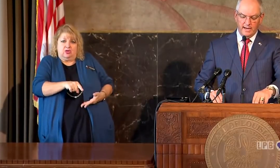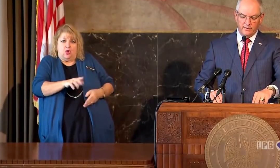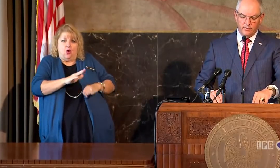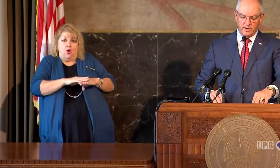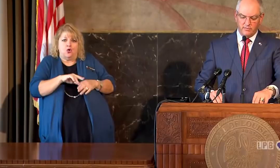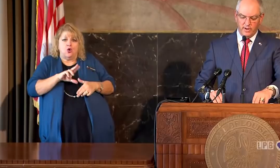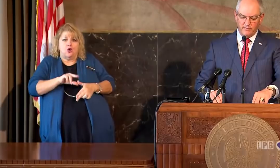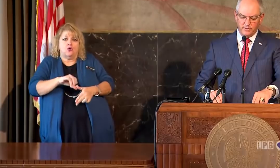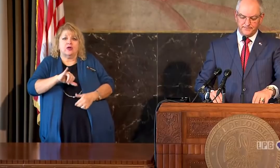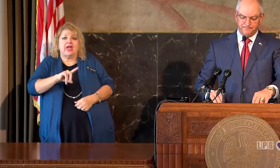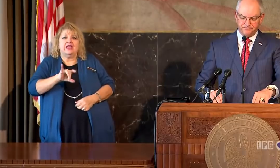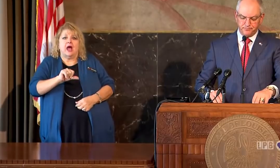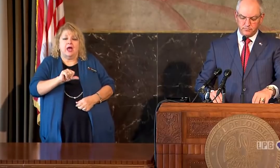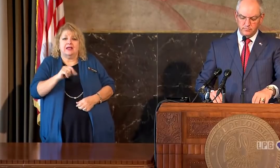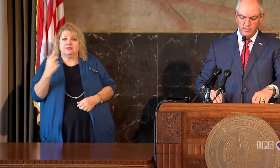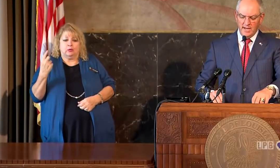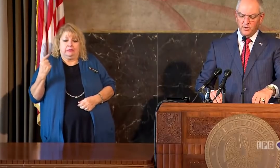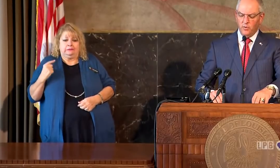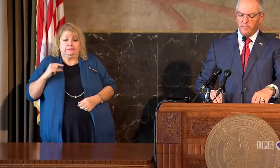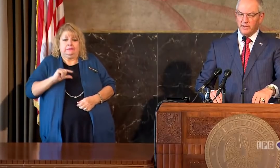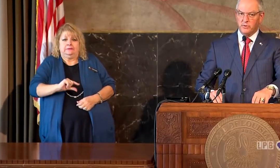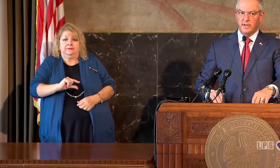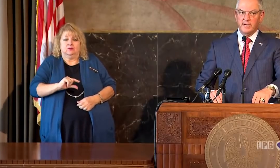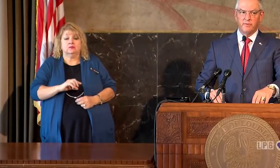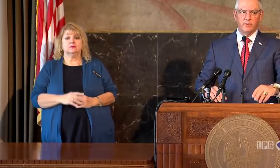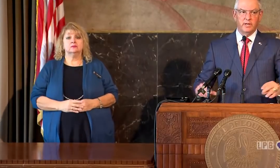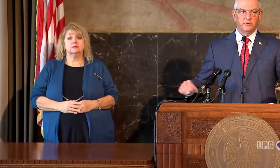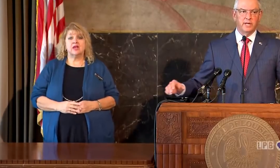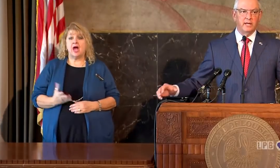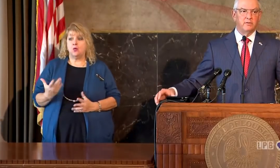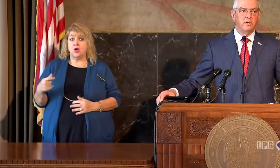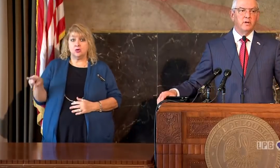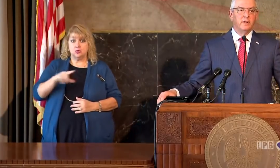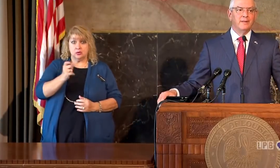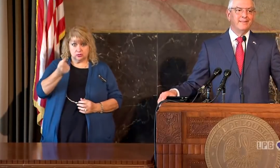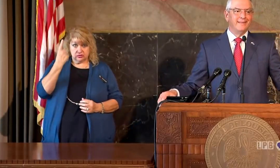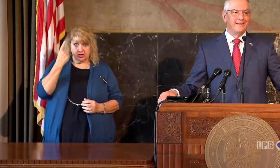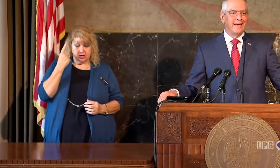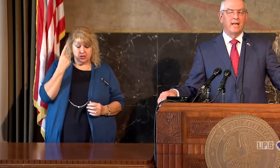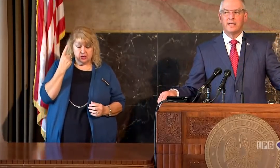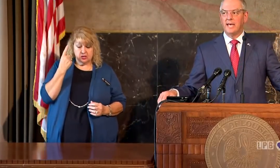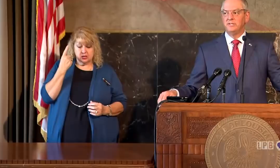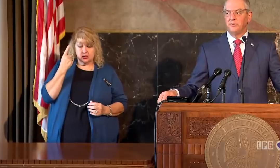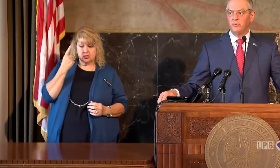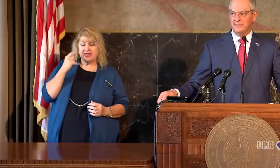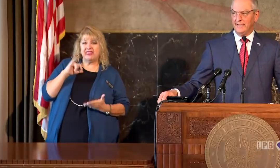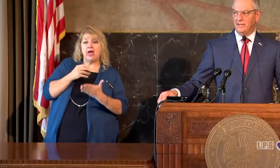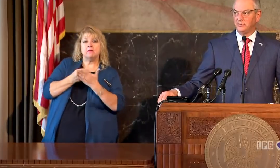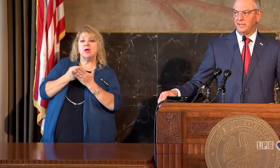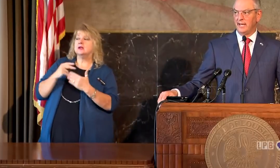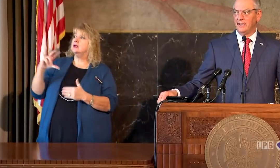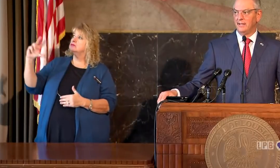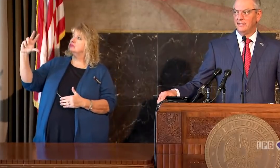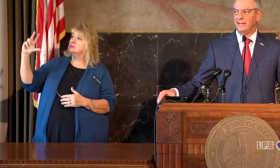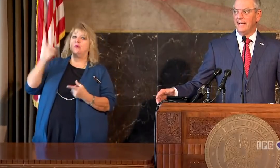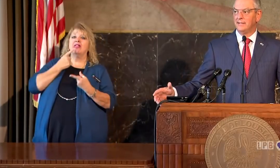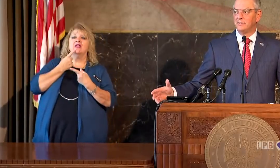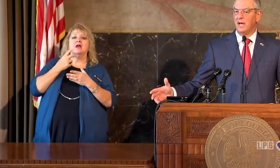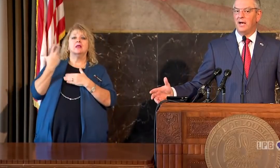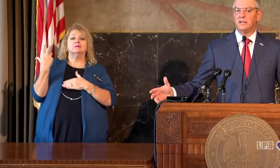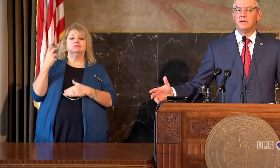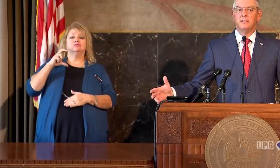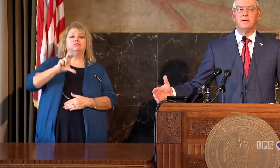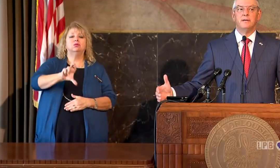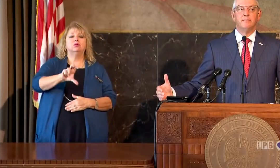Hurricane Ida recovery efforts. I do want to make sure that everyone understands the allocation was announced today. That